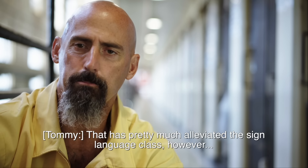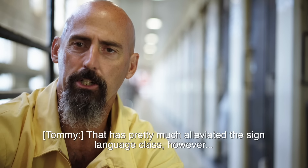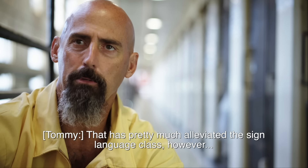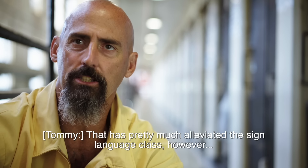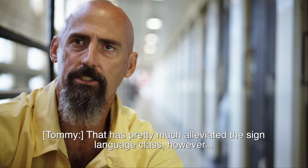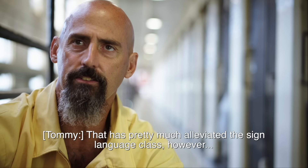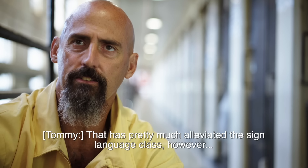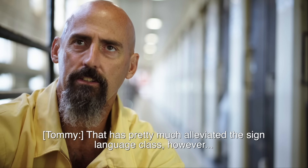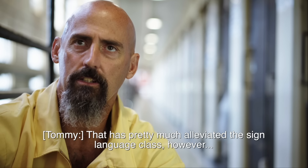pretty much